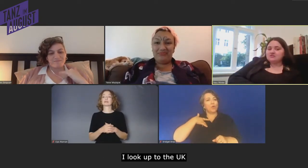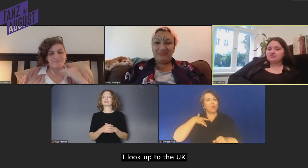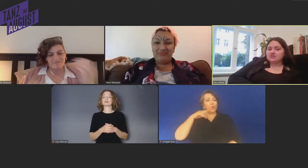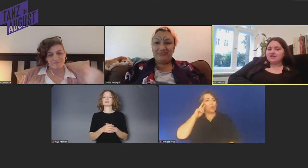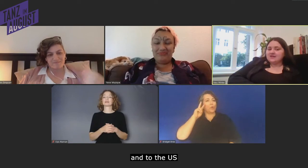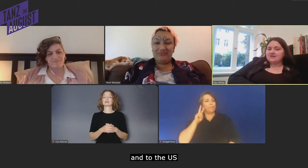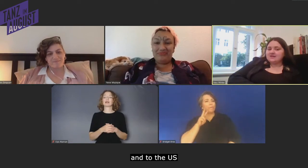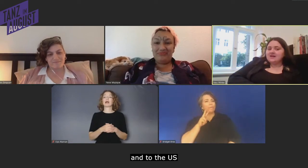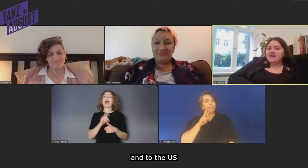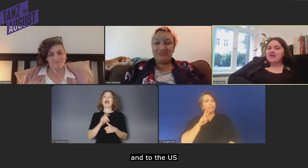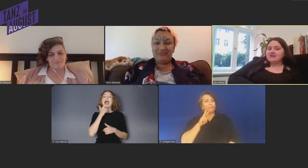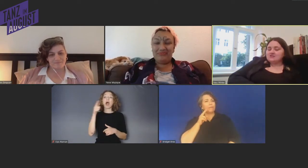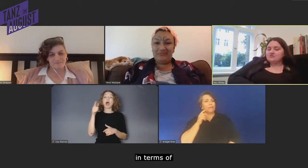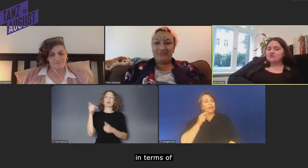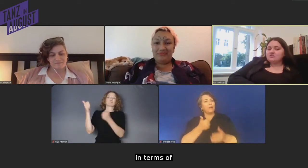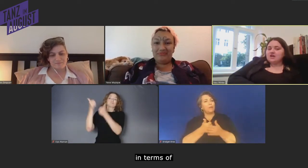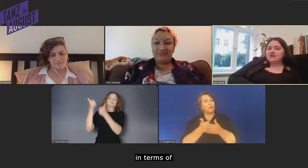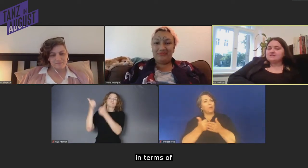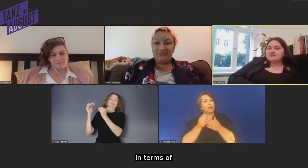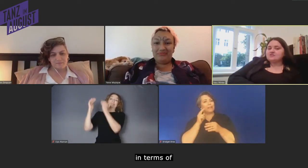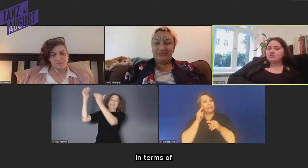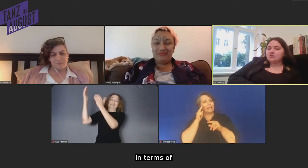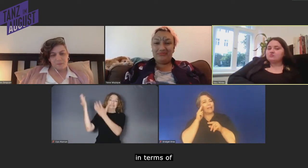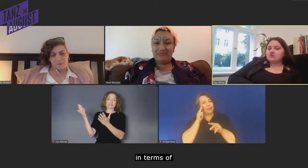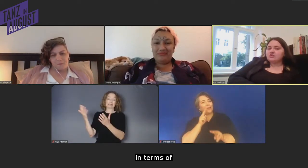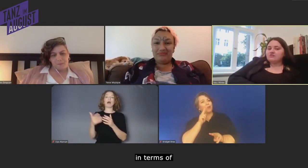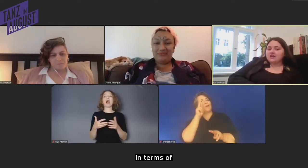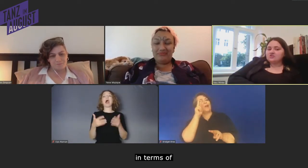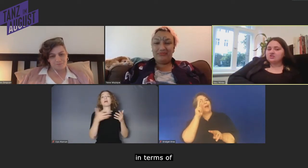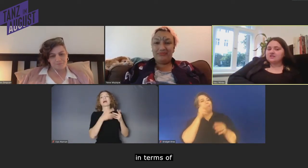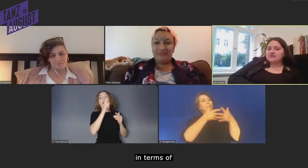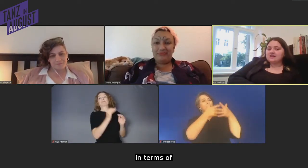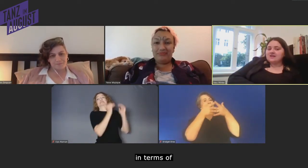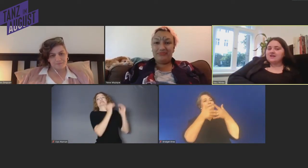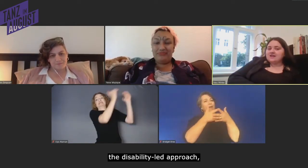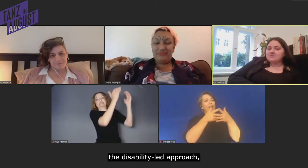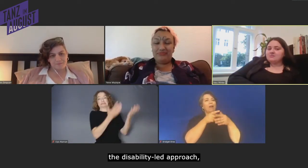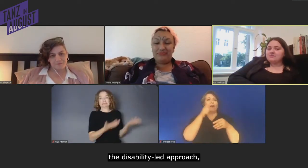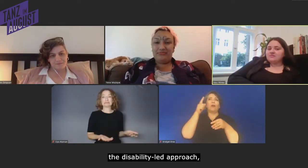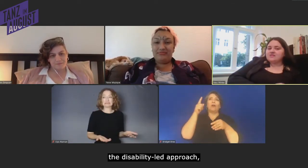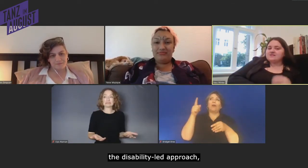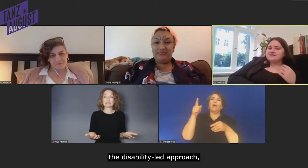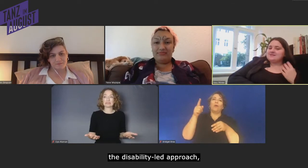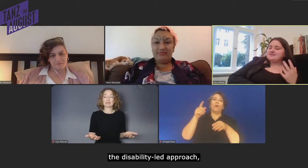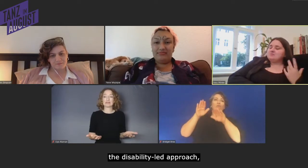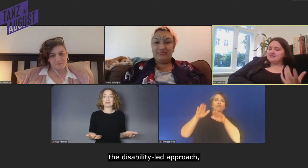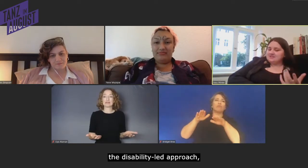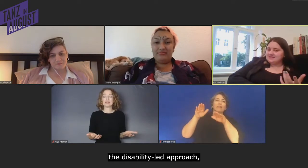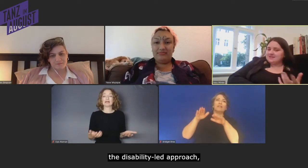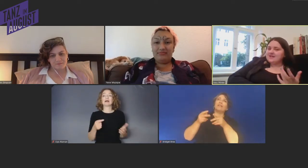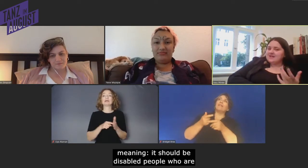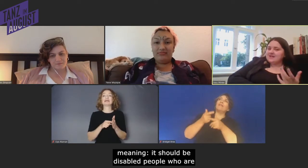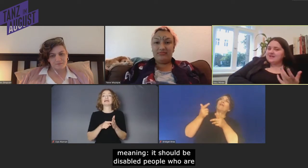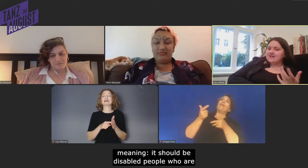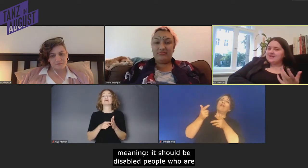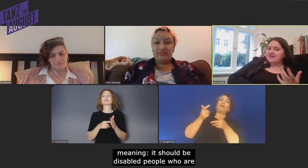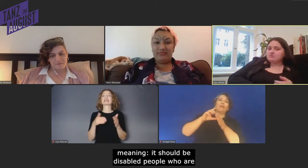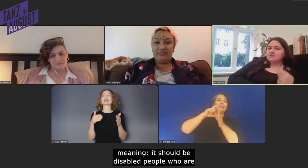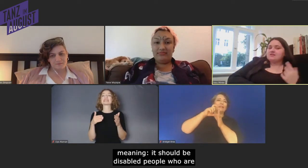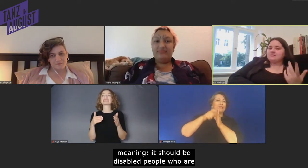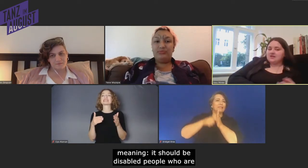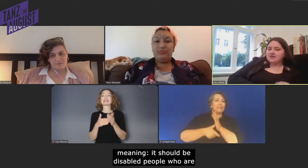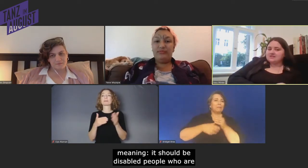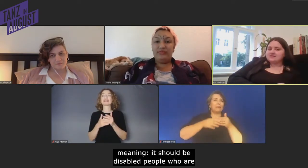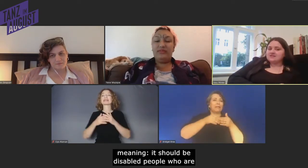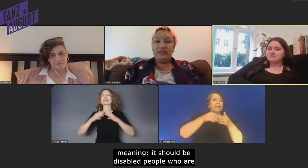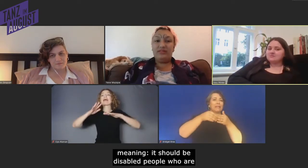the UK and to the US in terms of actually this disability-led approach,